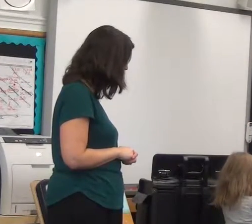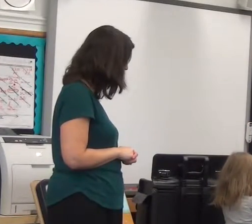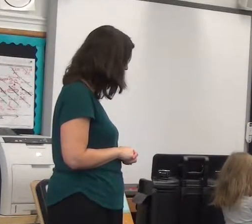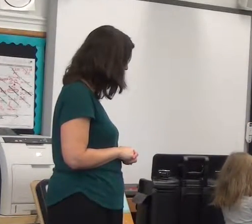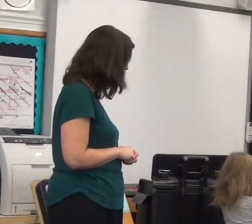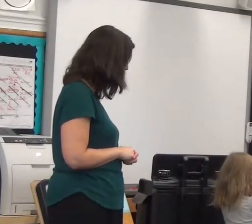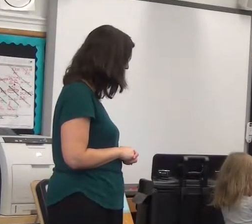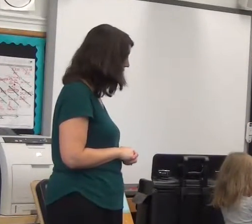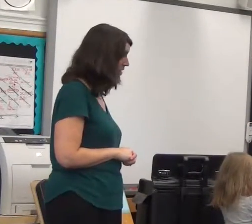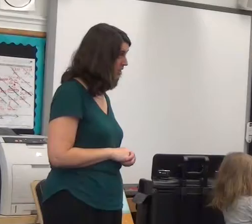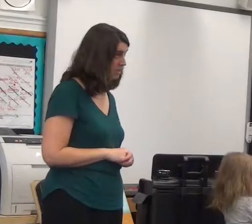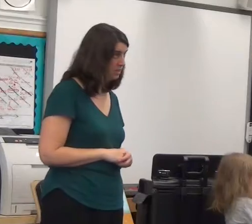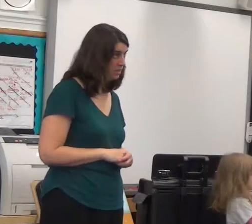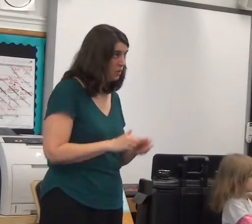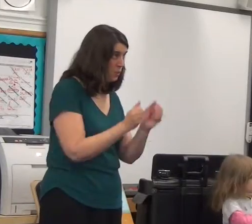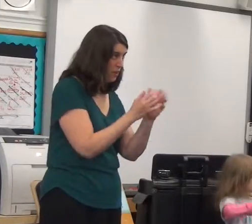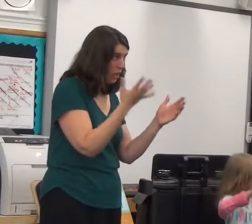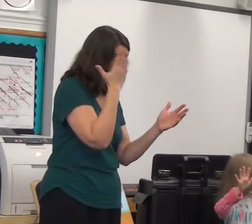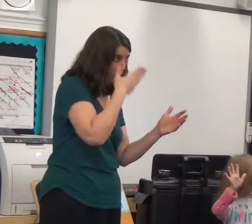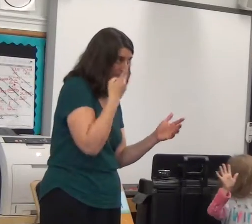back underneath the cup